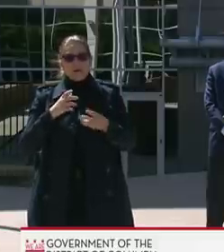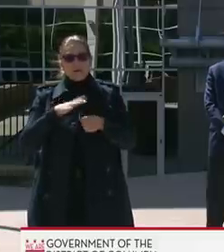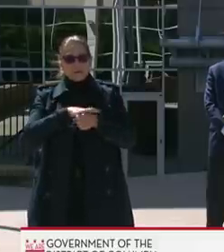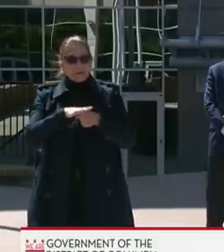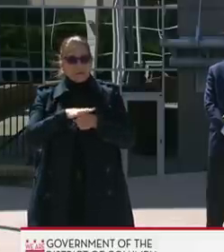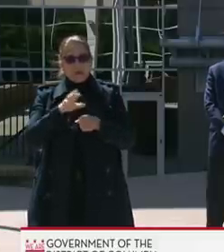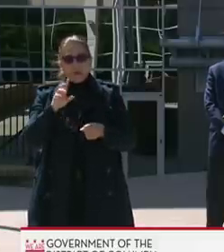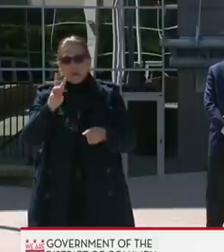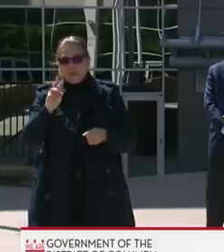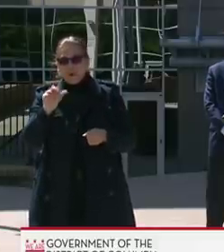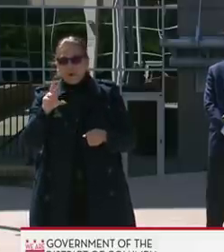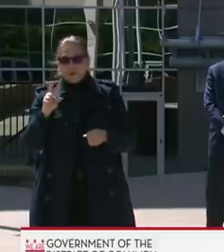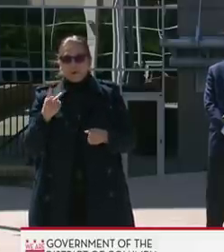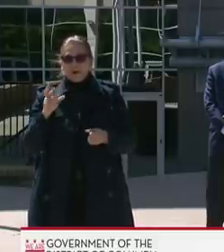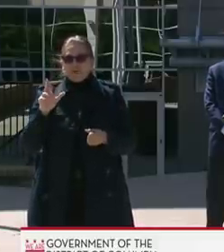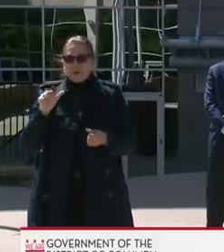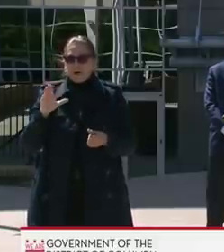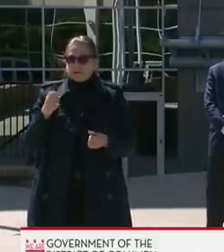question.